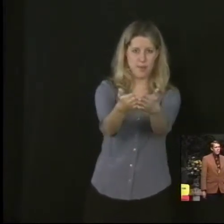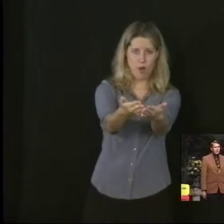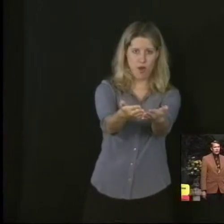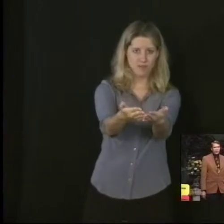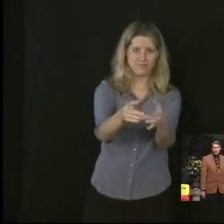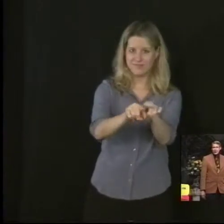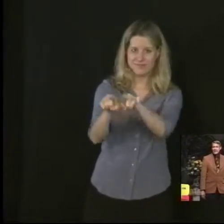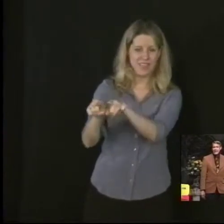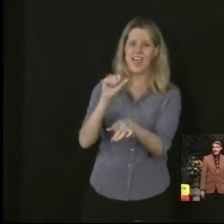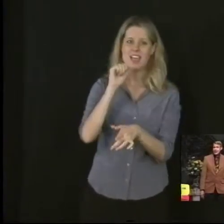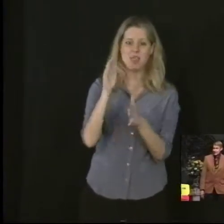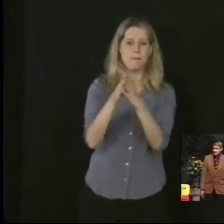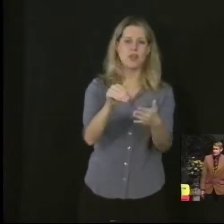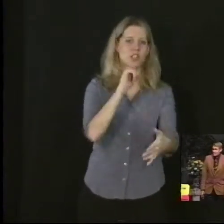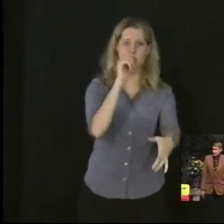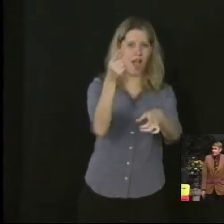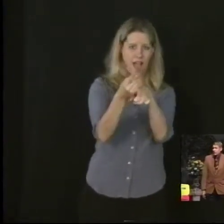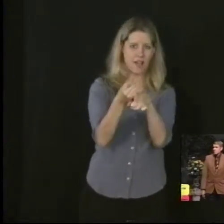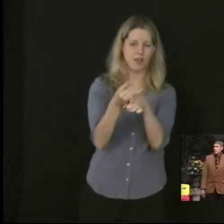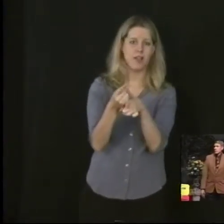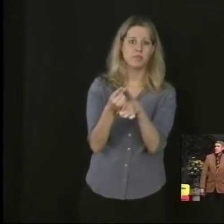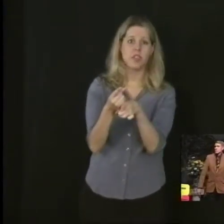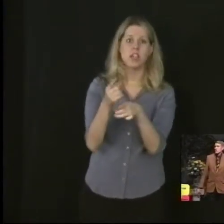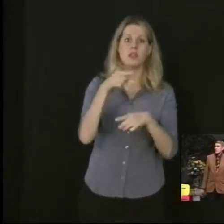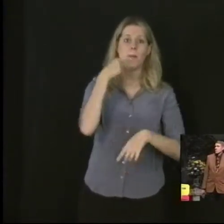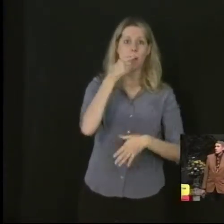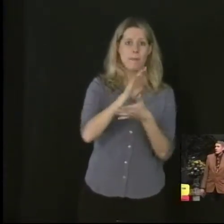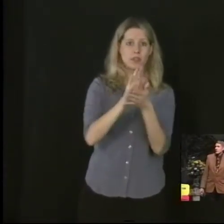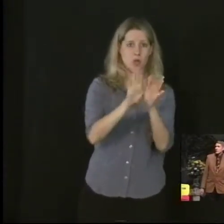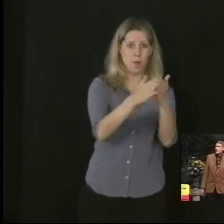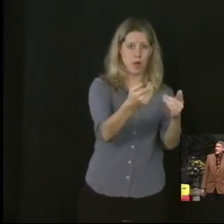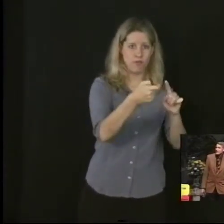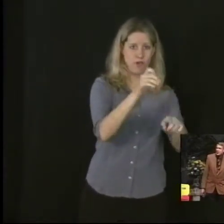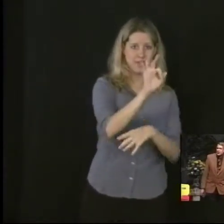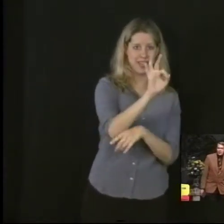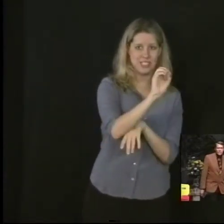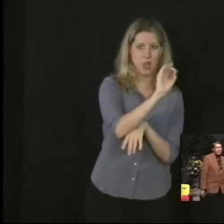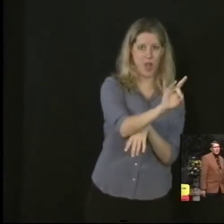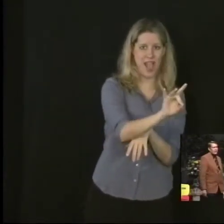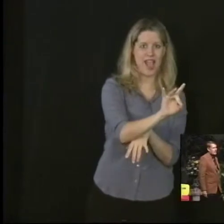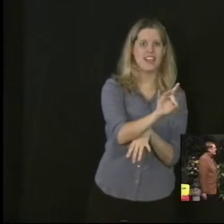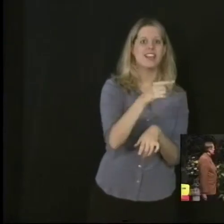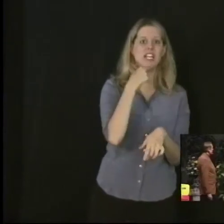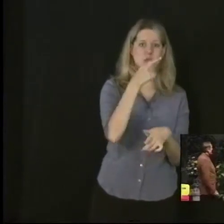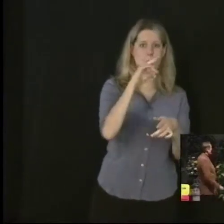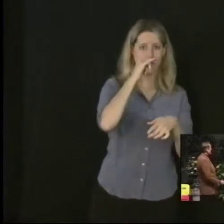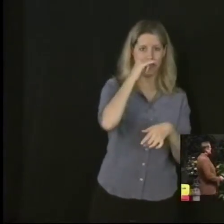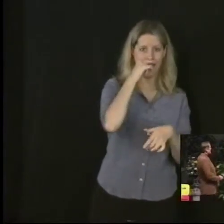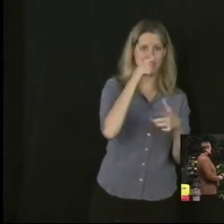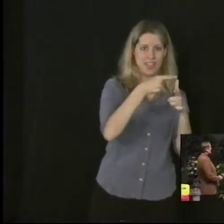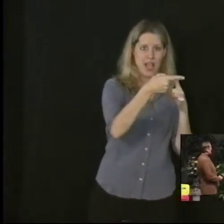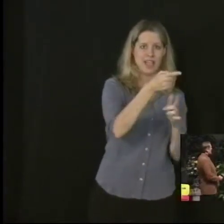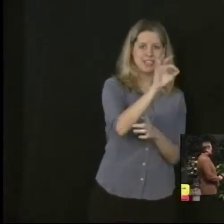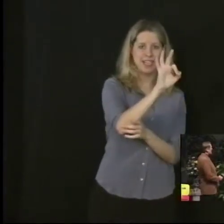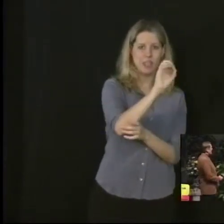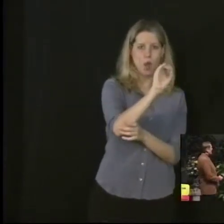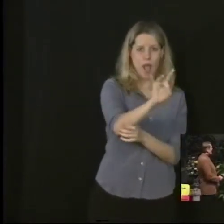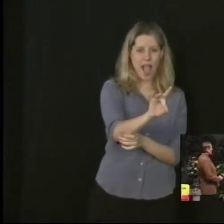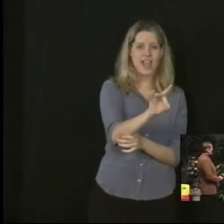The books are simply not accurate. Here's a public school textbook from 1908. They told the kids in 1908,